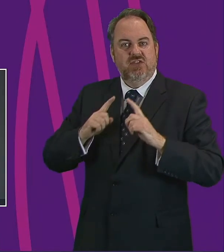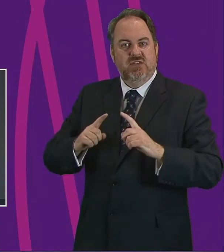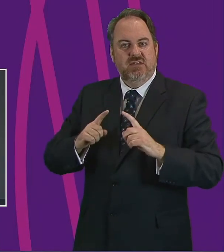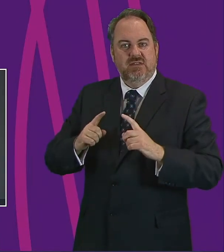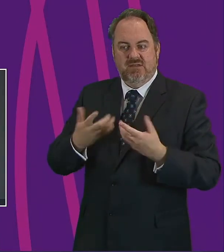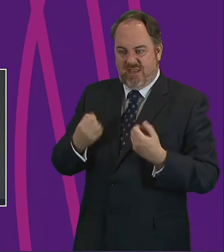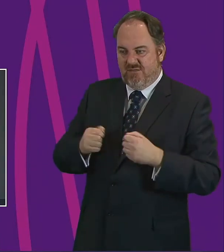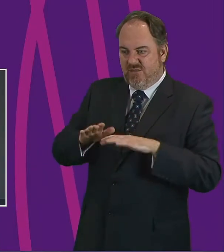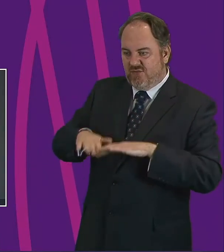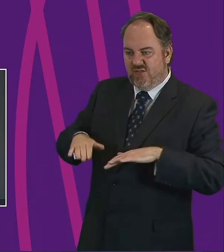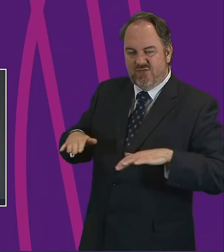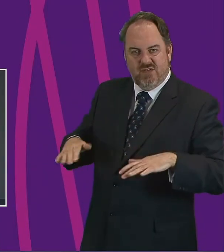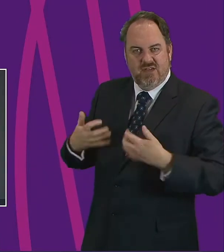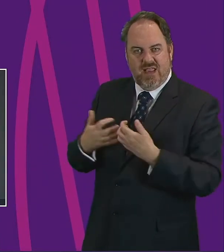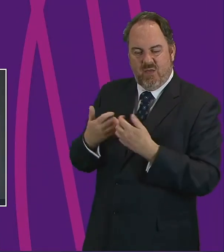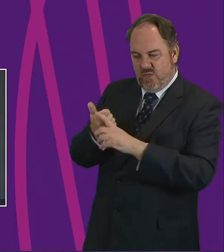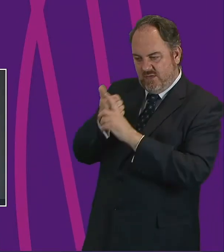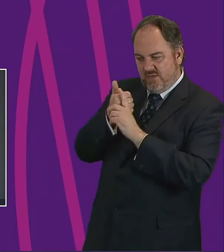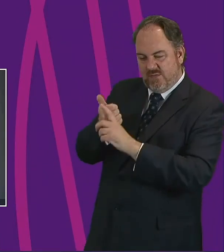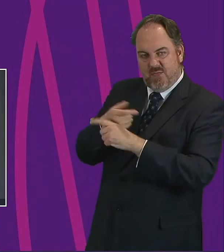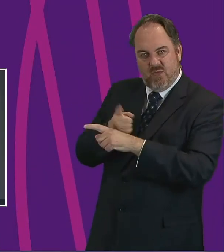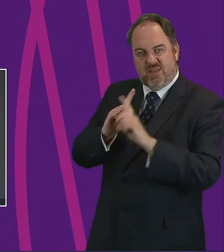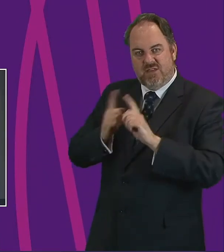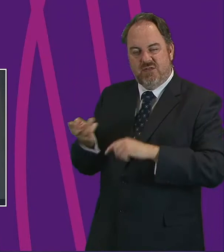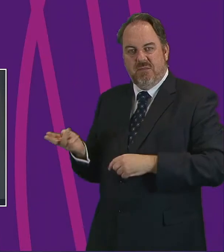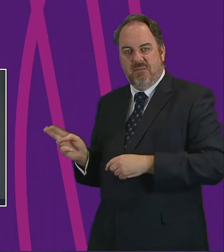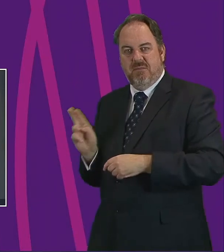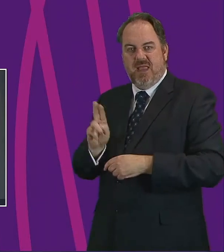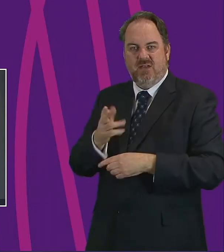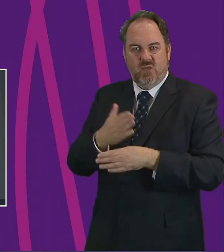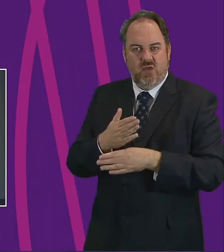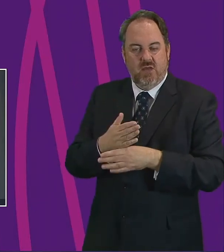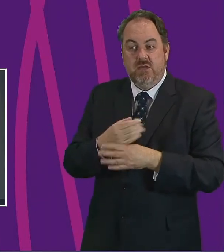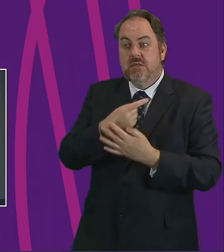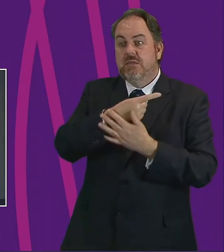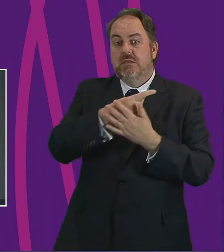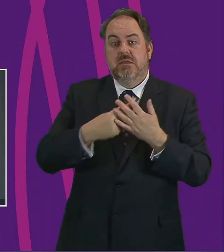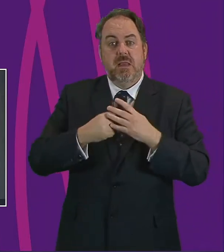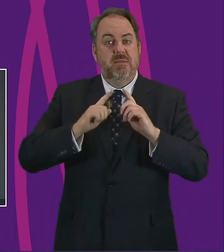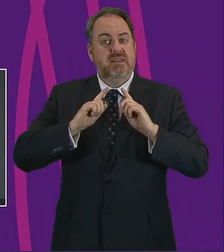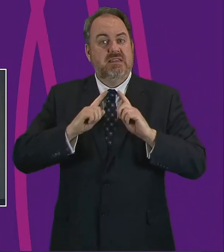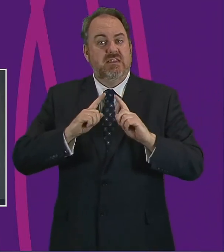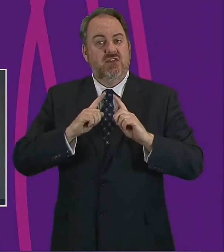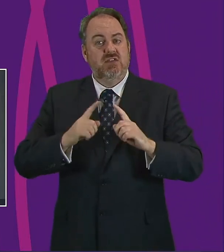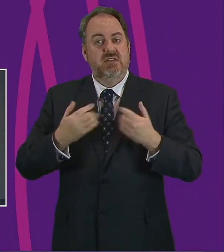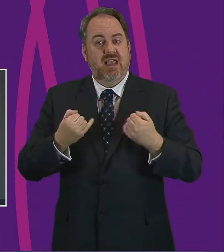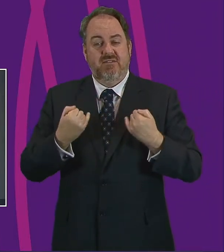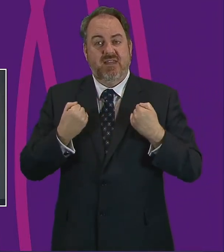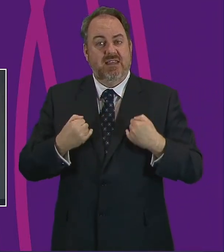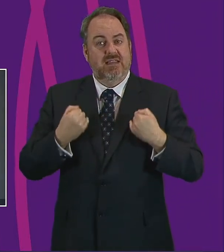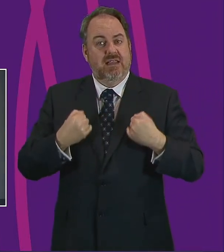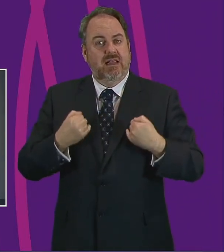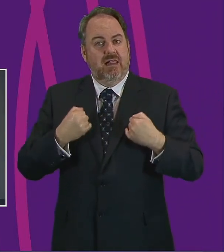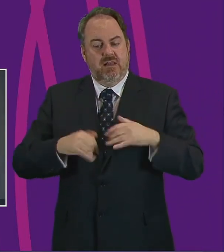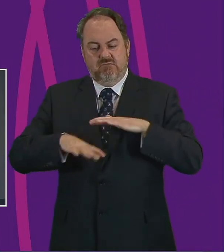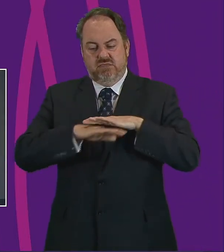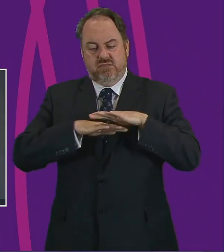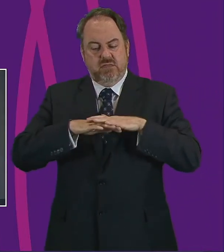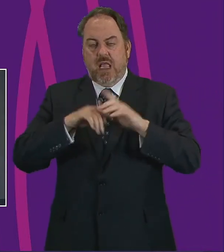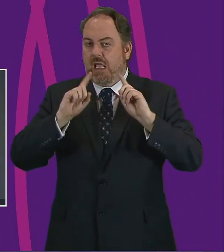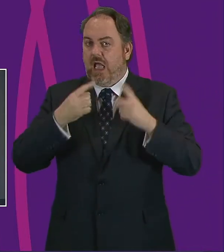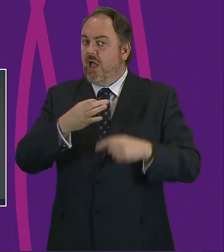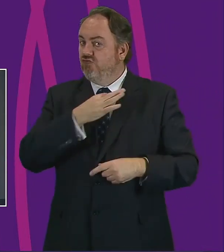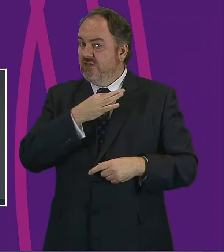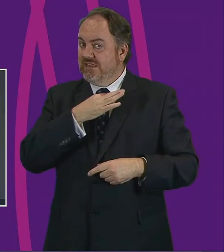return. There will be some teachers who, for health reasons, given the prevalence of COVID, may not be able